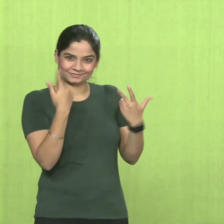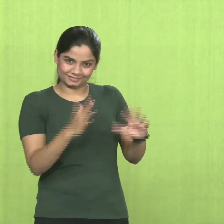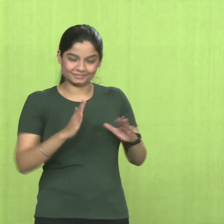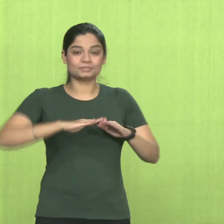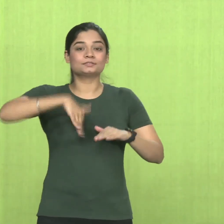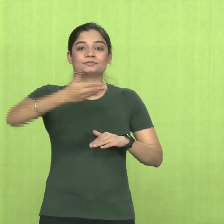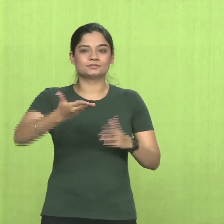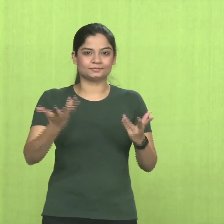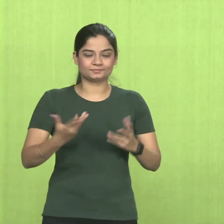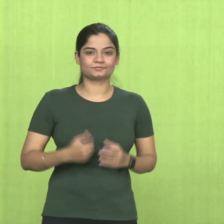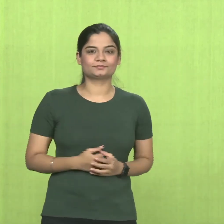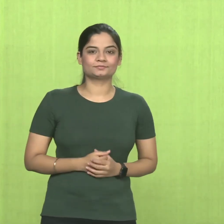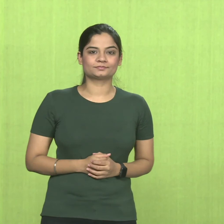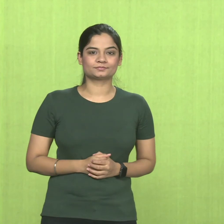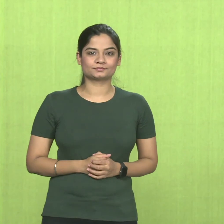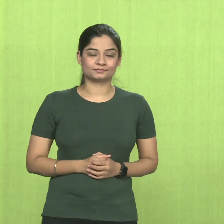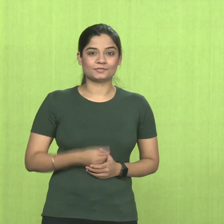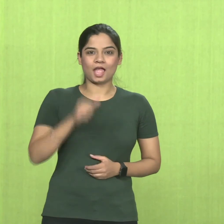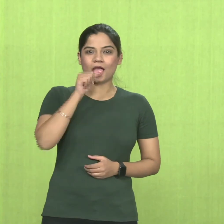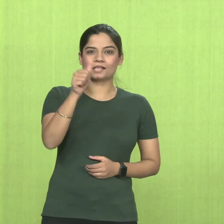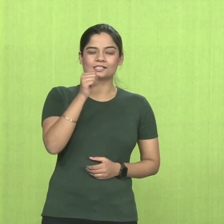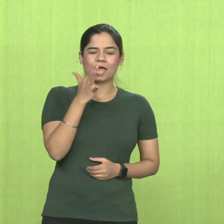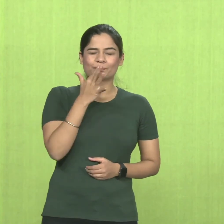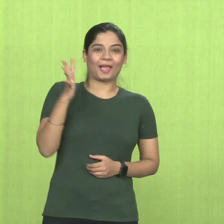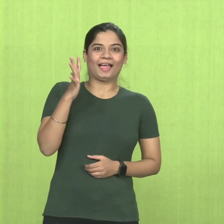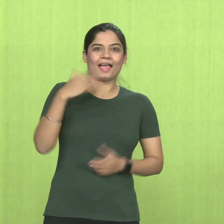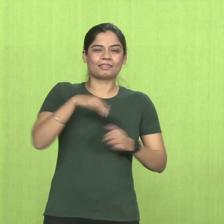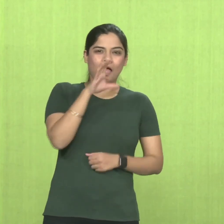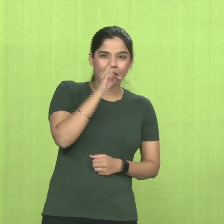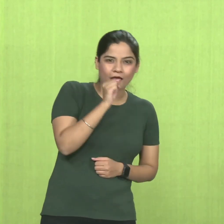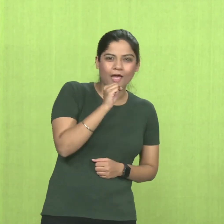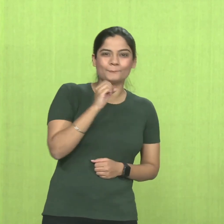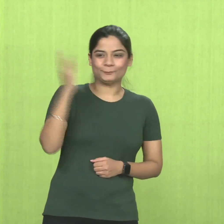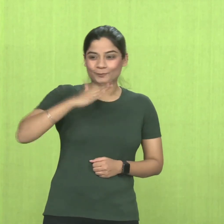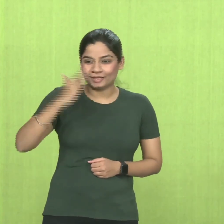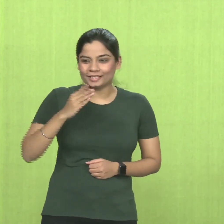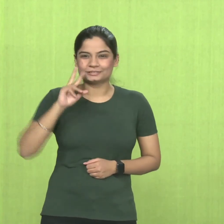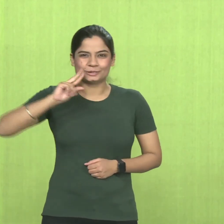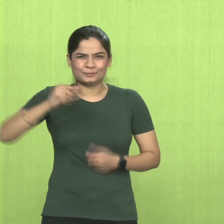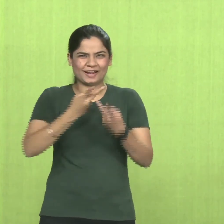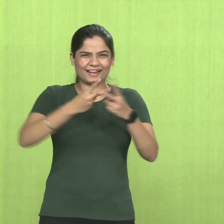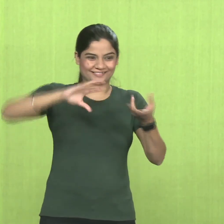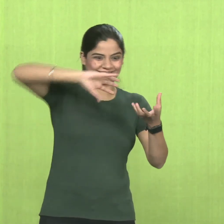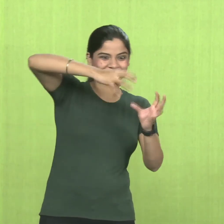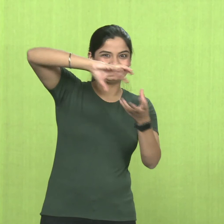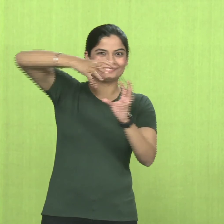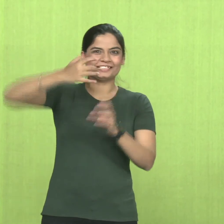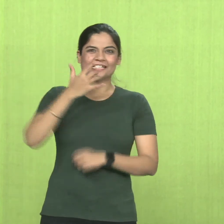food. So while tasting, use a separate spoon when you are tasting a pickle,